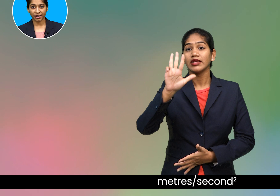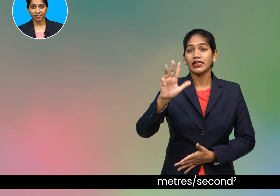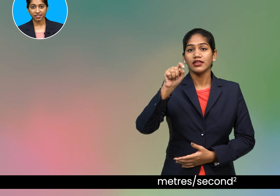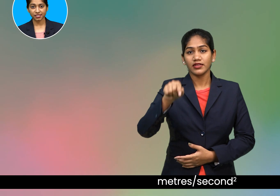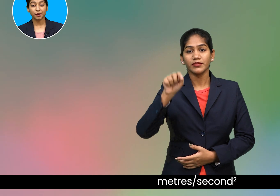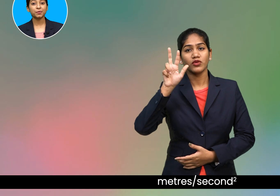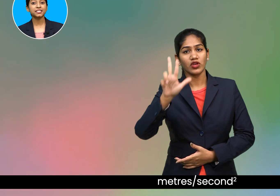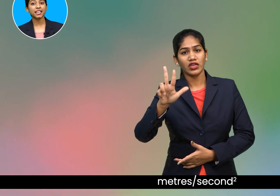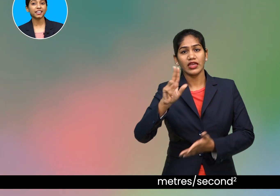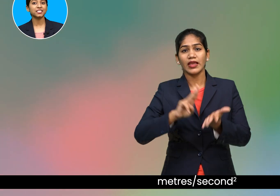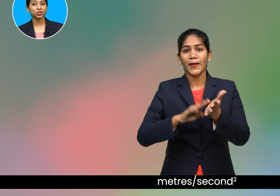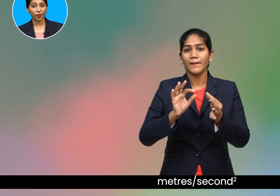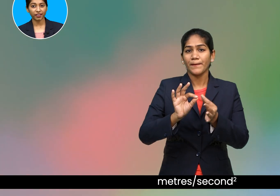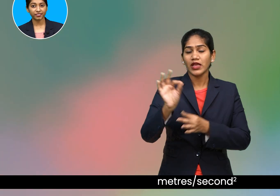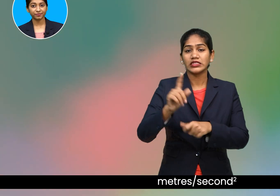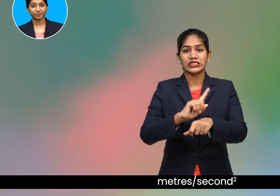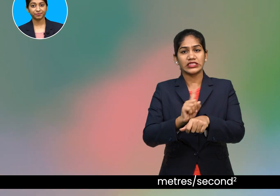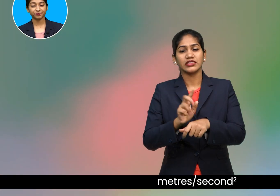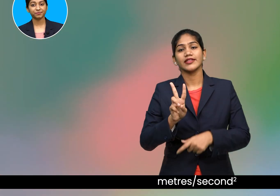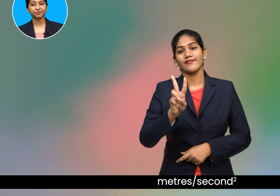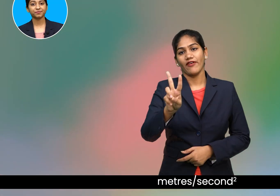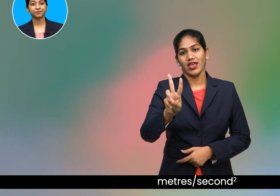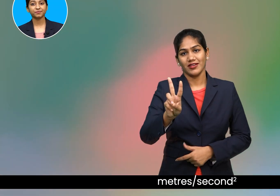9.8 meters per second square.